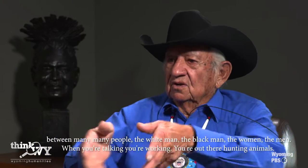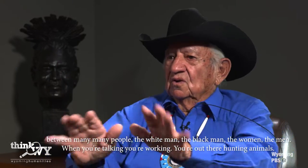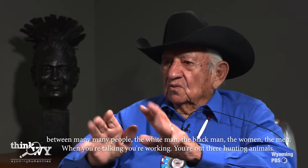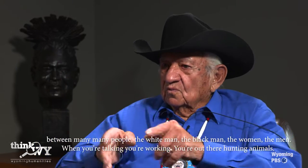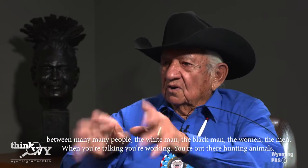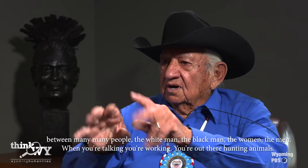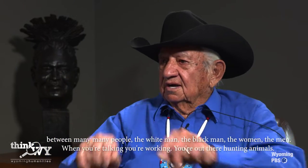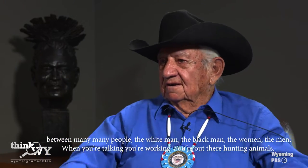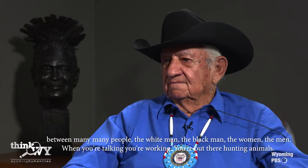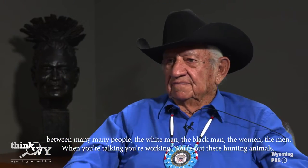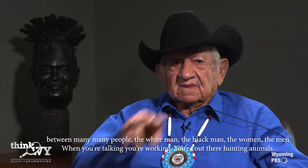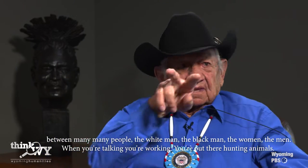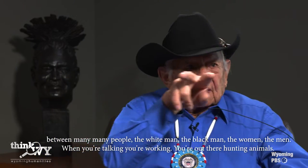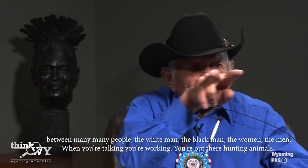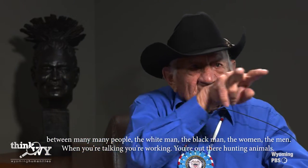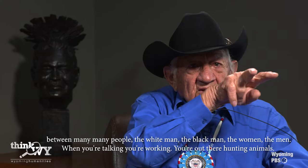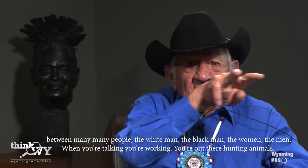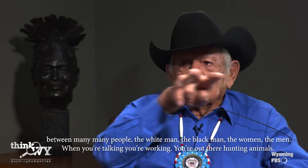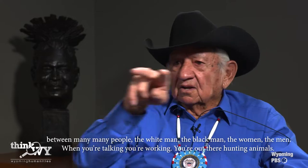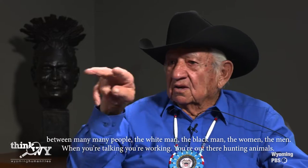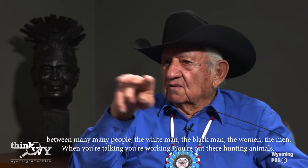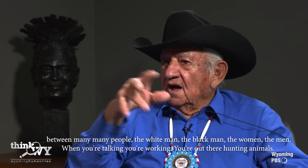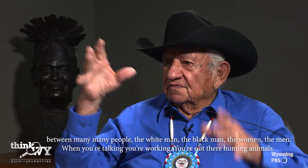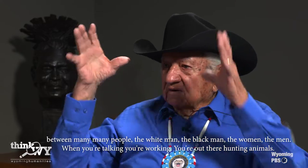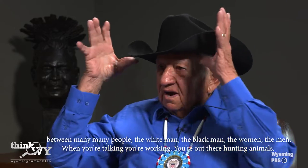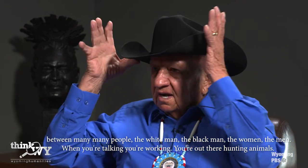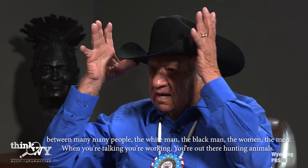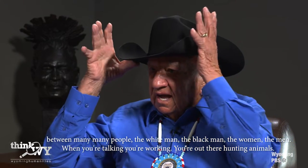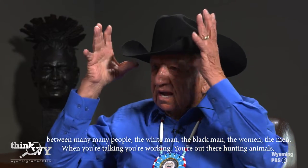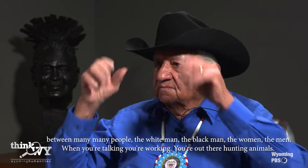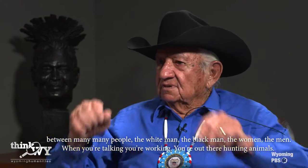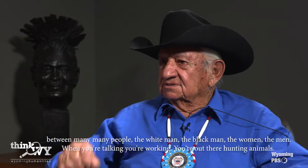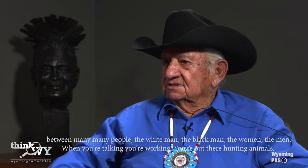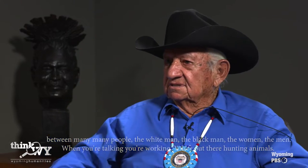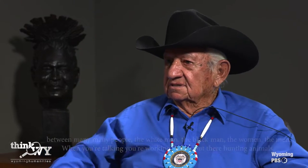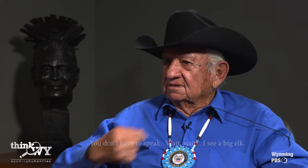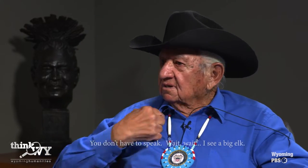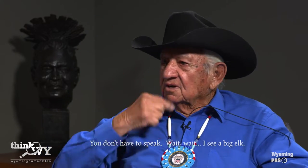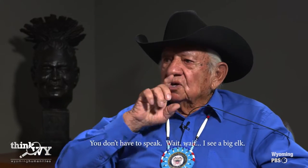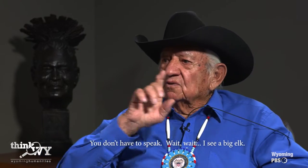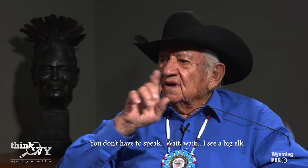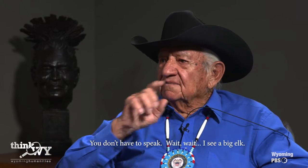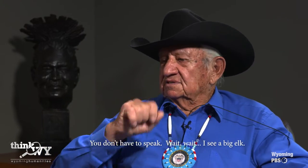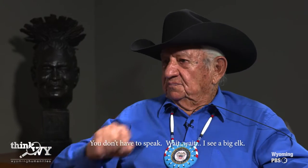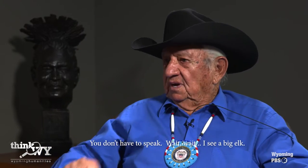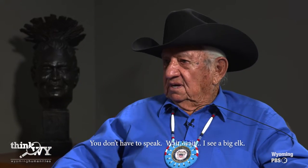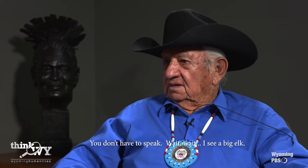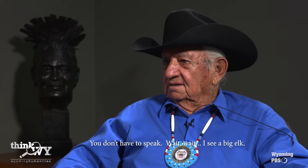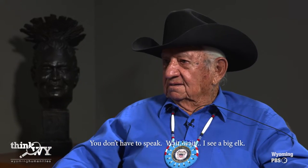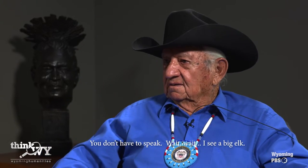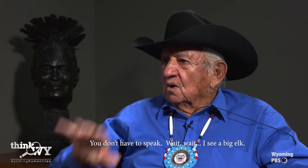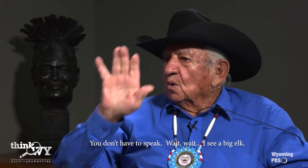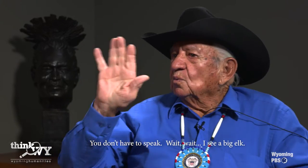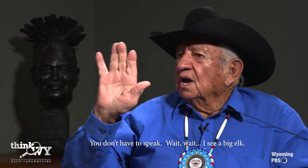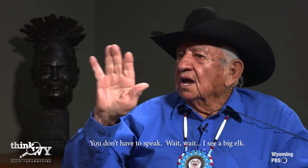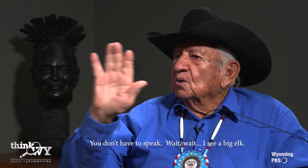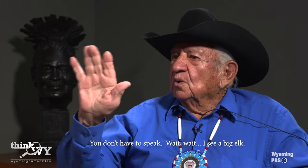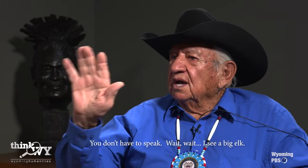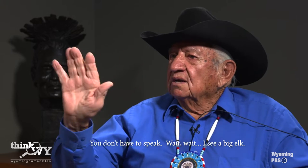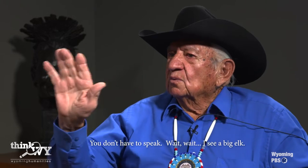you're working. You're out there hunting animals. You don't have to speak. Wait,